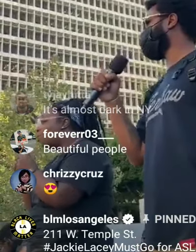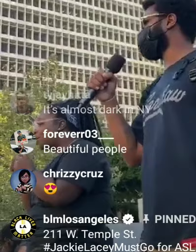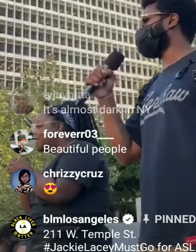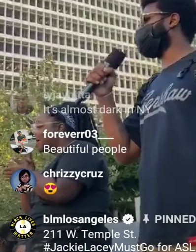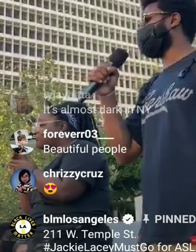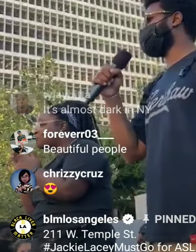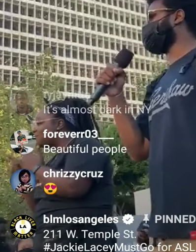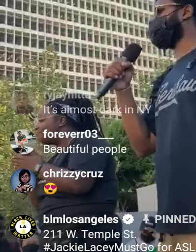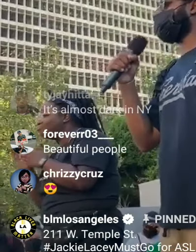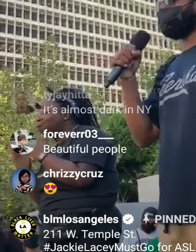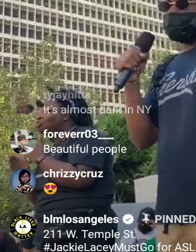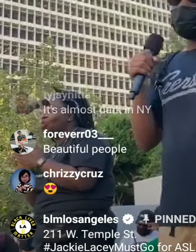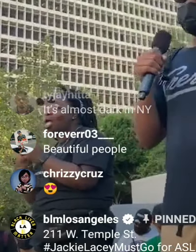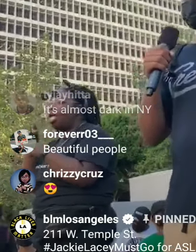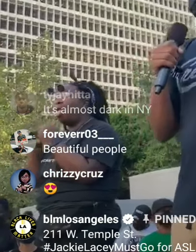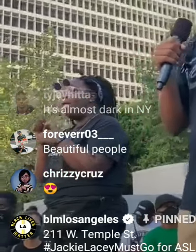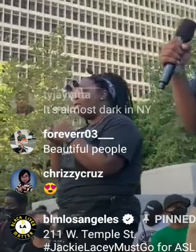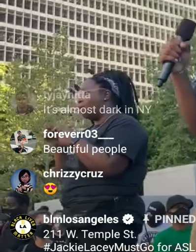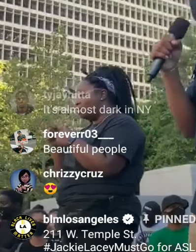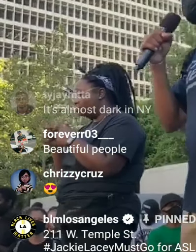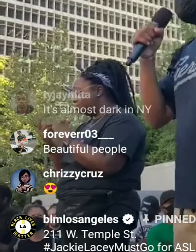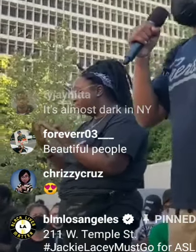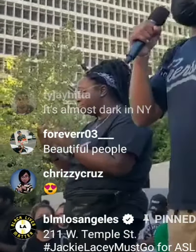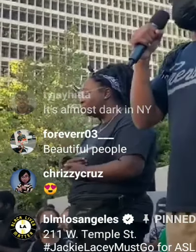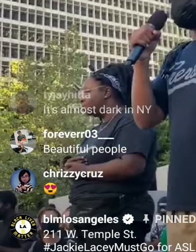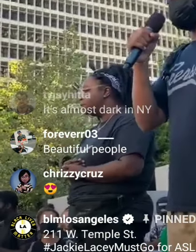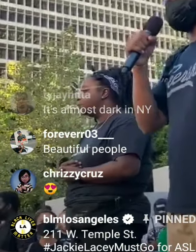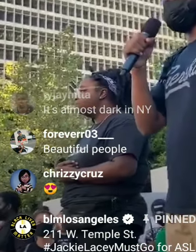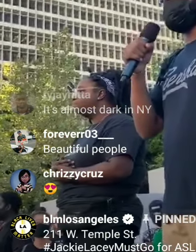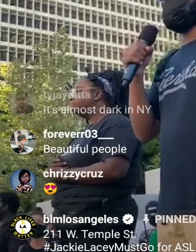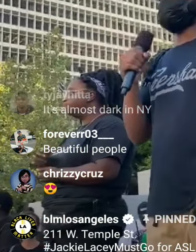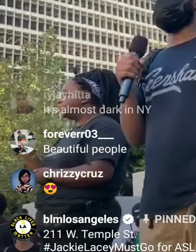And we come here and we witness the pain of these families.